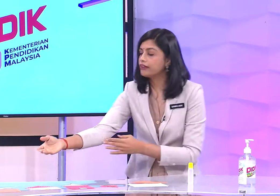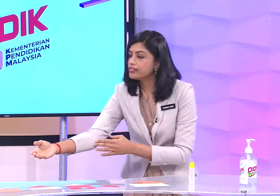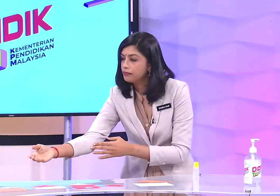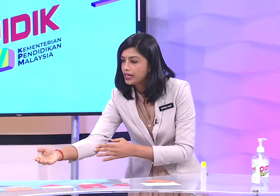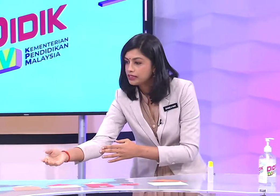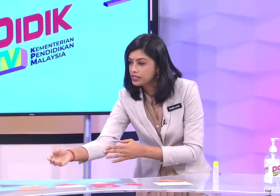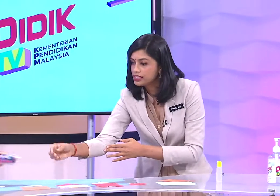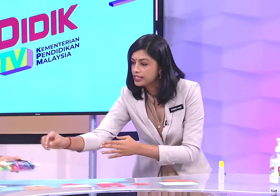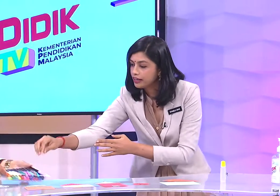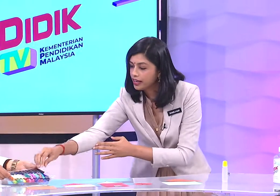some markers, okay. please? Okay.